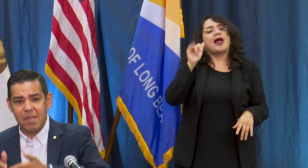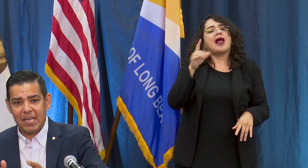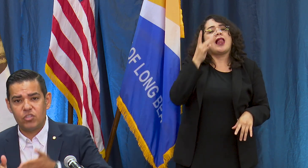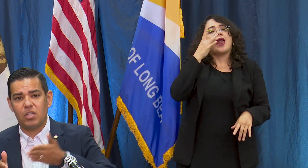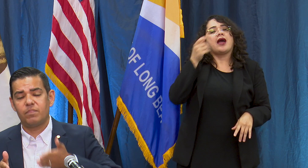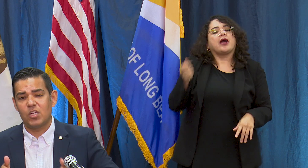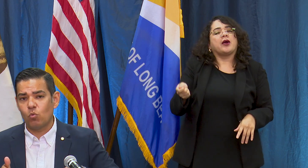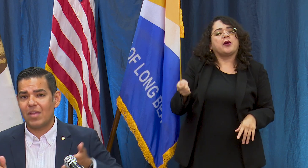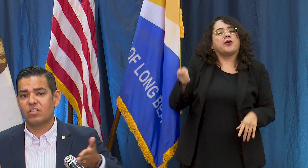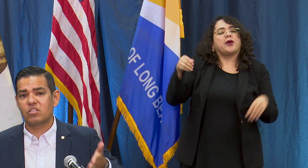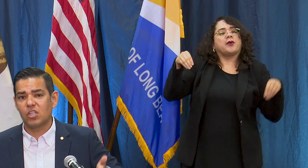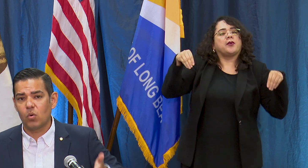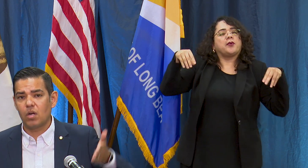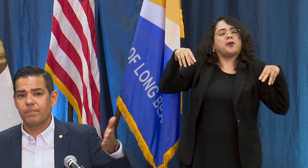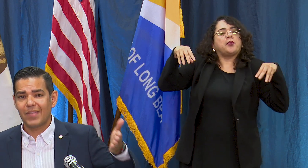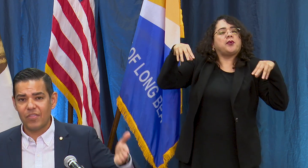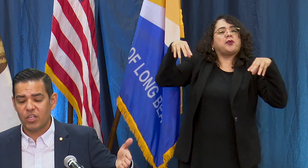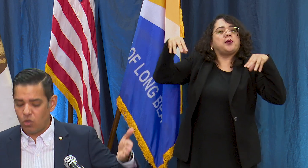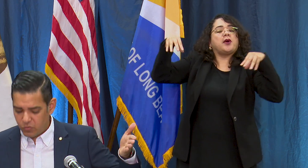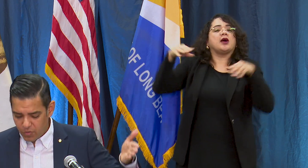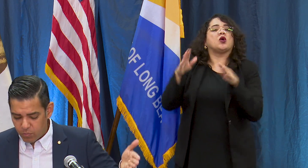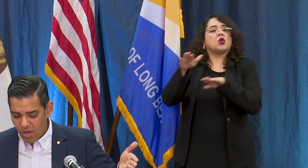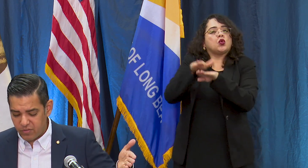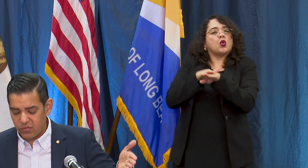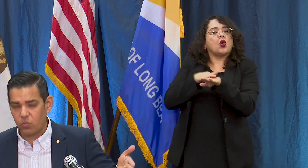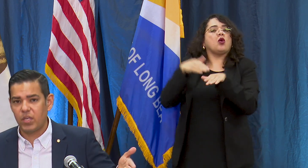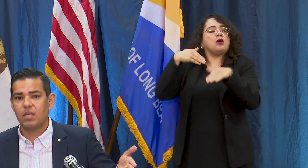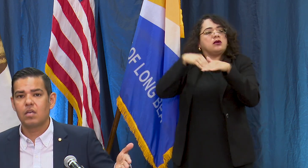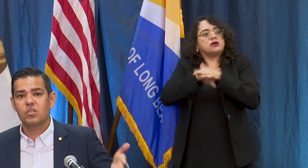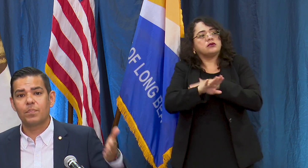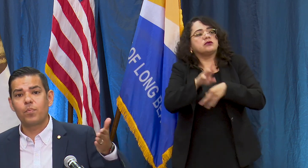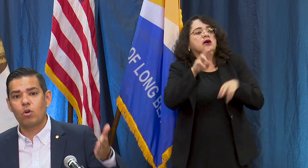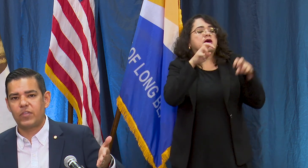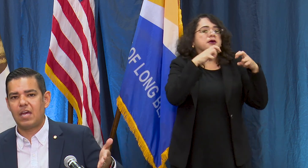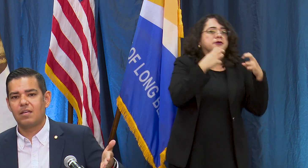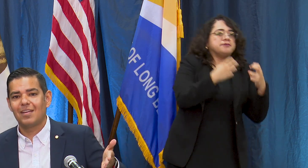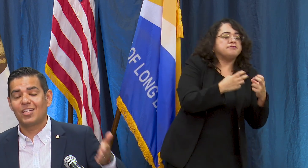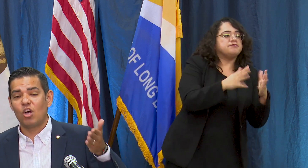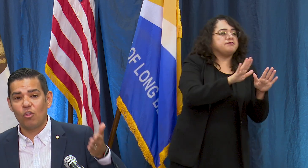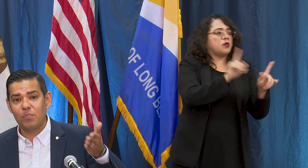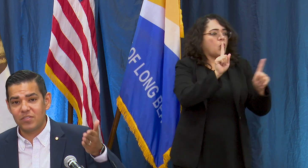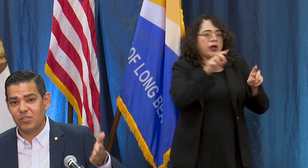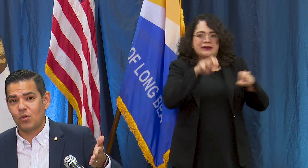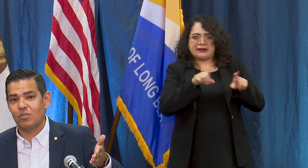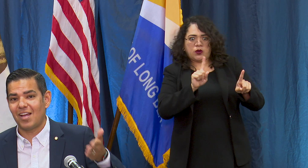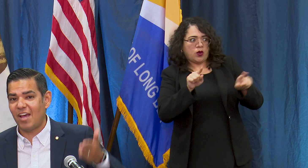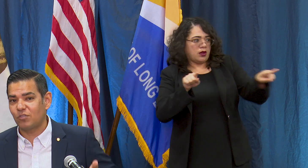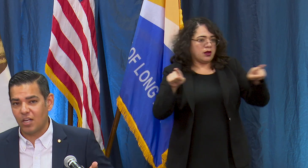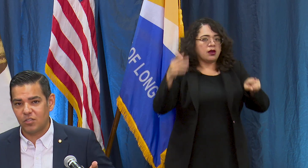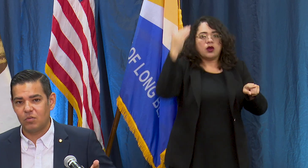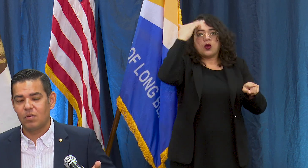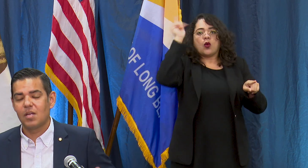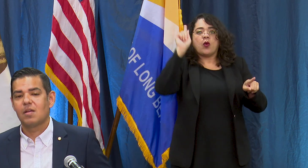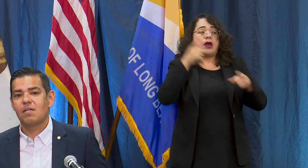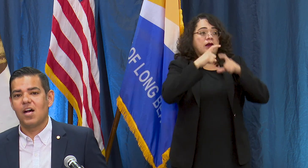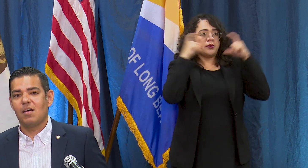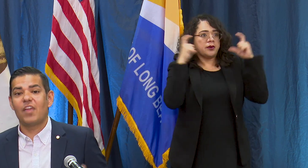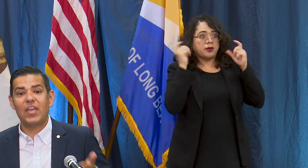so we can manage it in a way that's slower and that goes through the process. So we support that And to all the business owners that I've talked